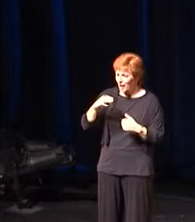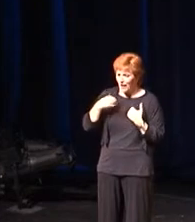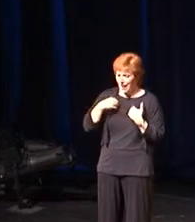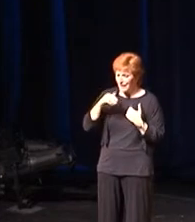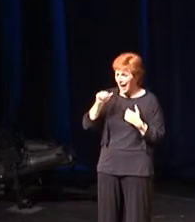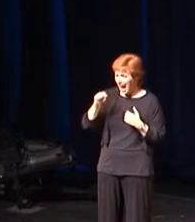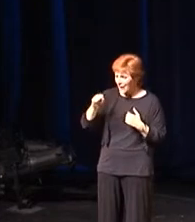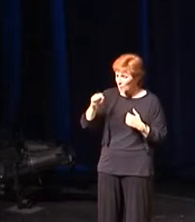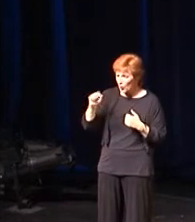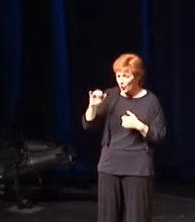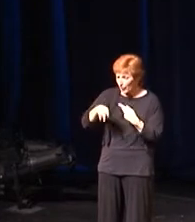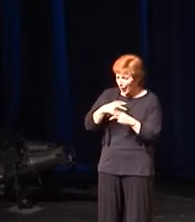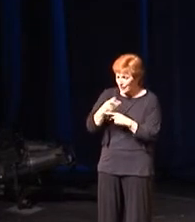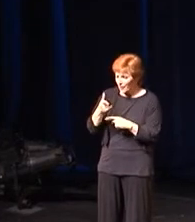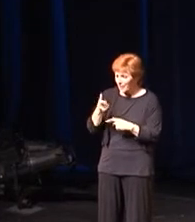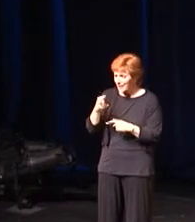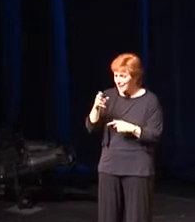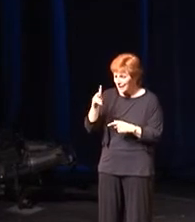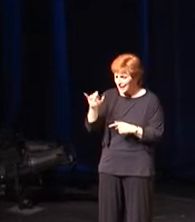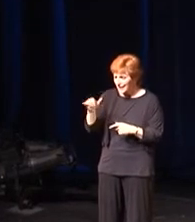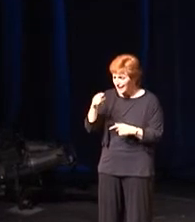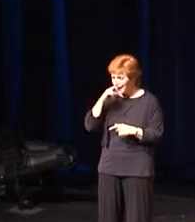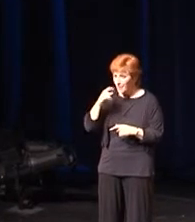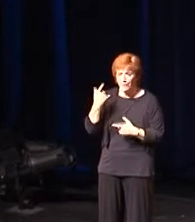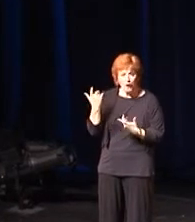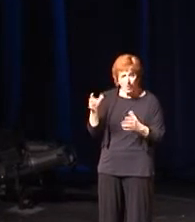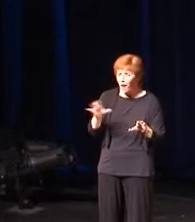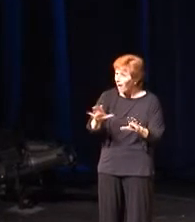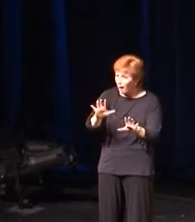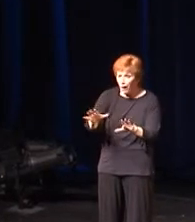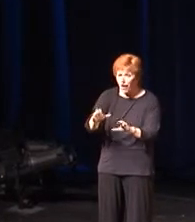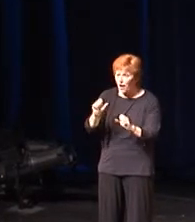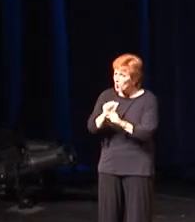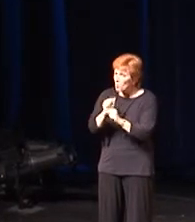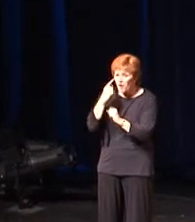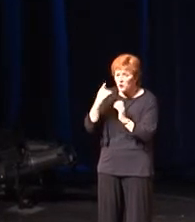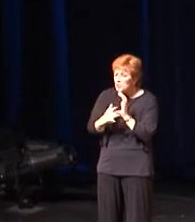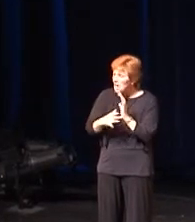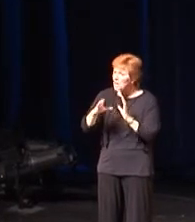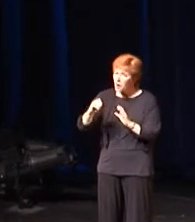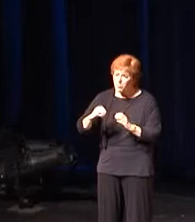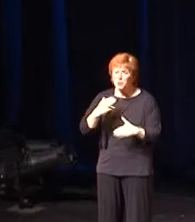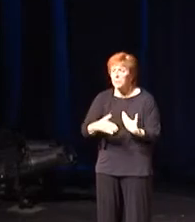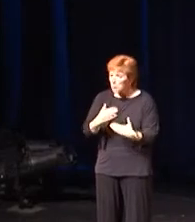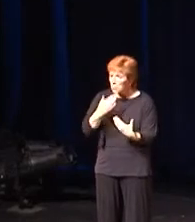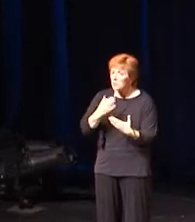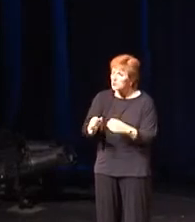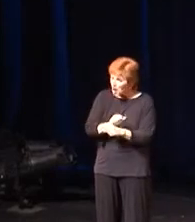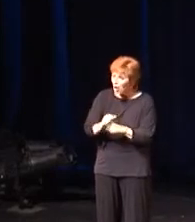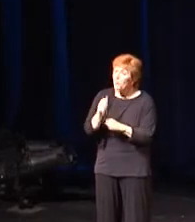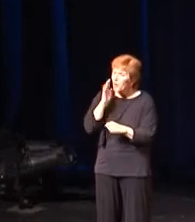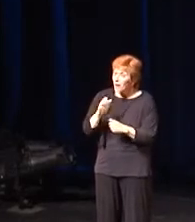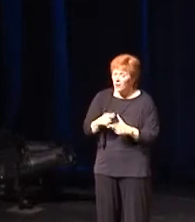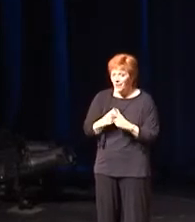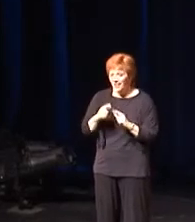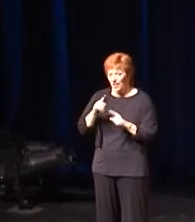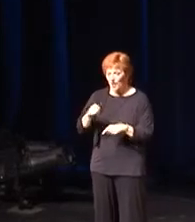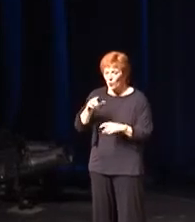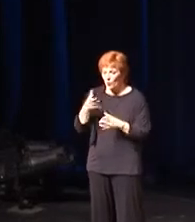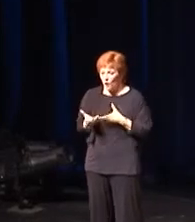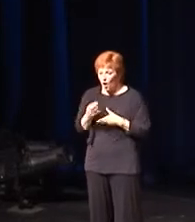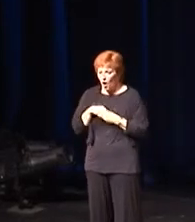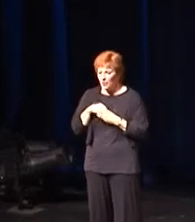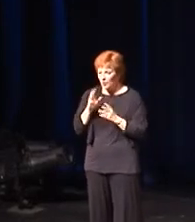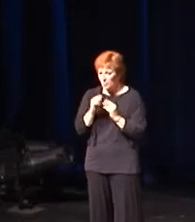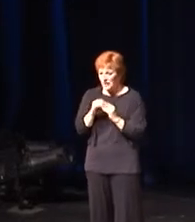kids. And those kids go in all kinds of places, and they're going to end up working for tech companies and having really good jobs. And then I go to an autism meeting, and the